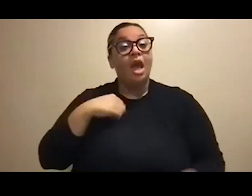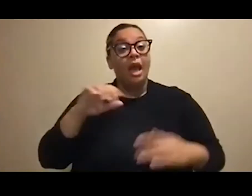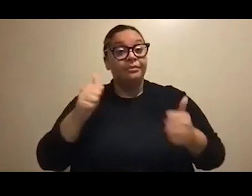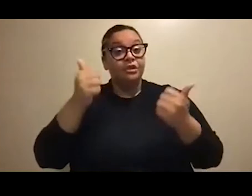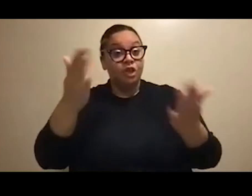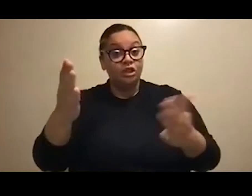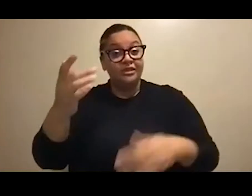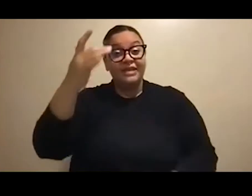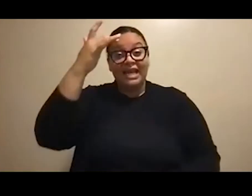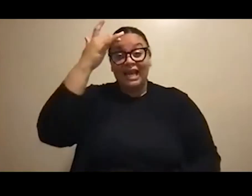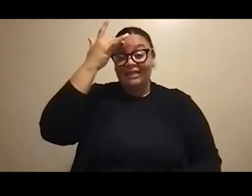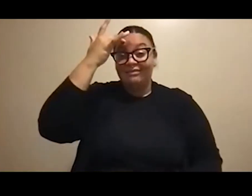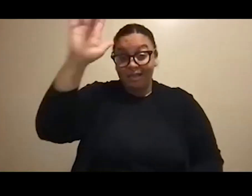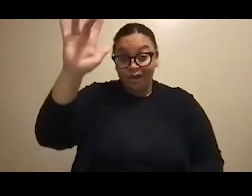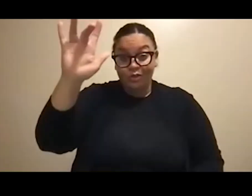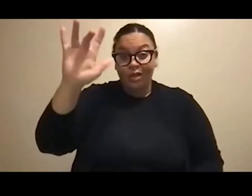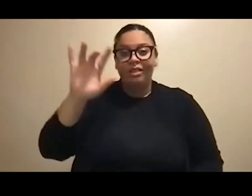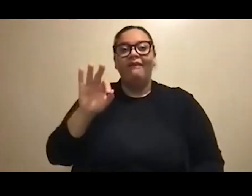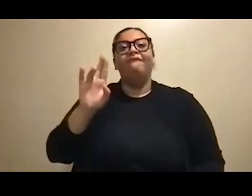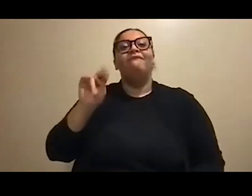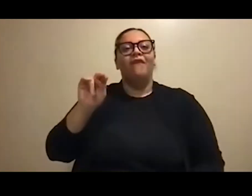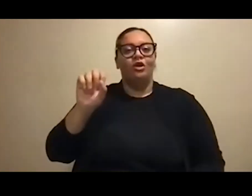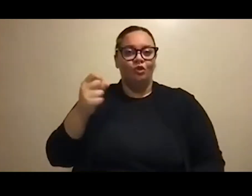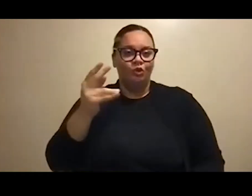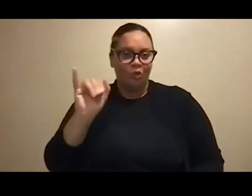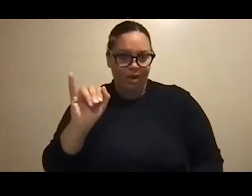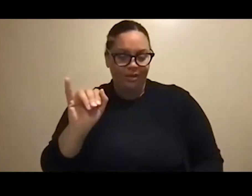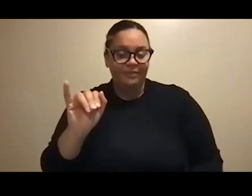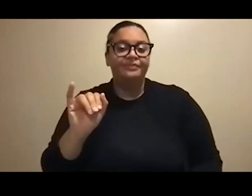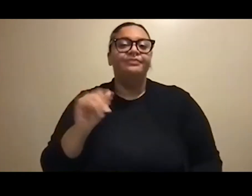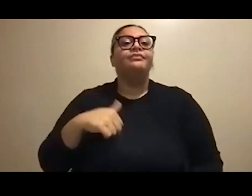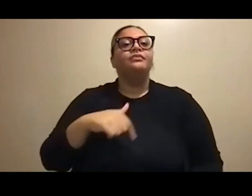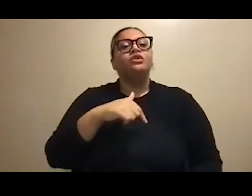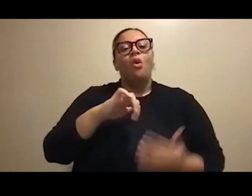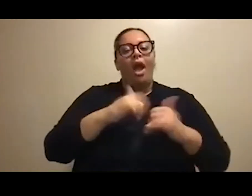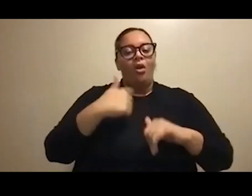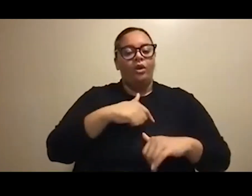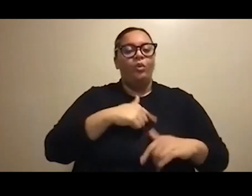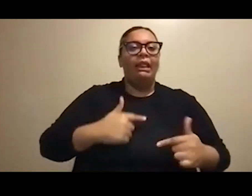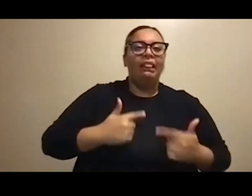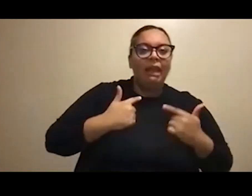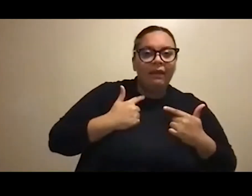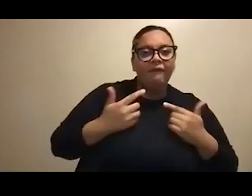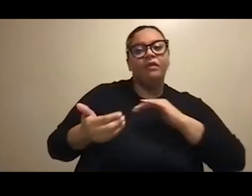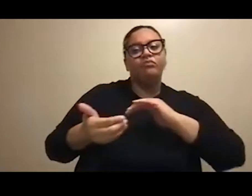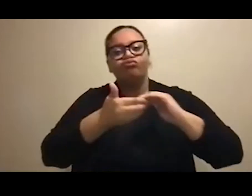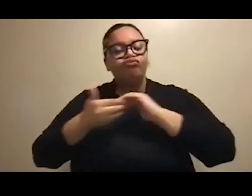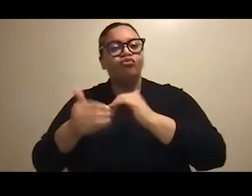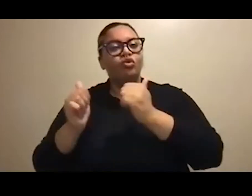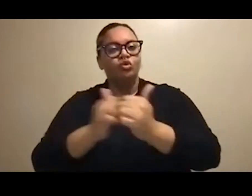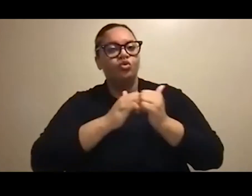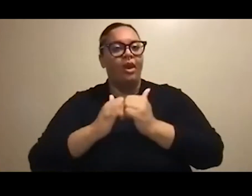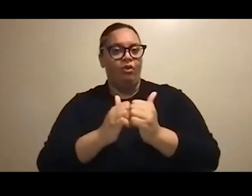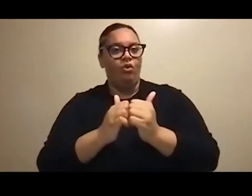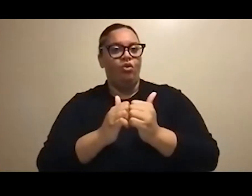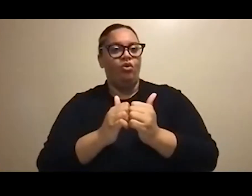Feng Shui toward the goal of attaining and living in a more perfect union. That language was repeated, if you